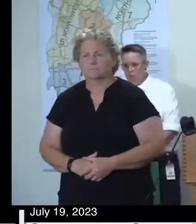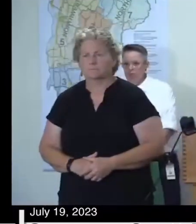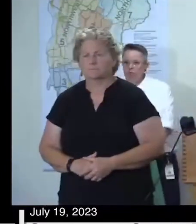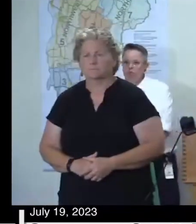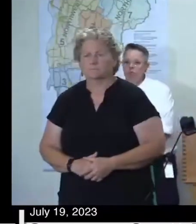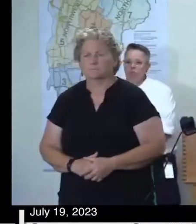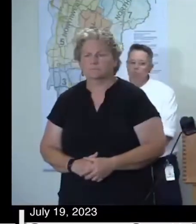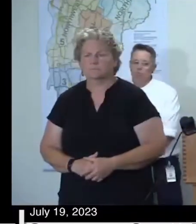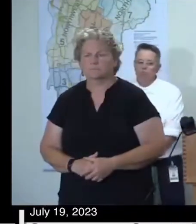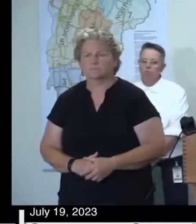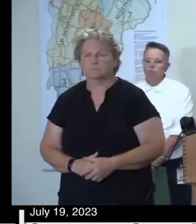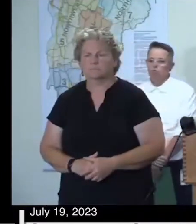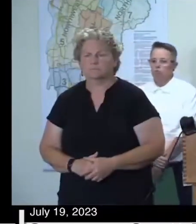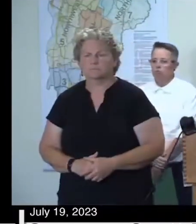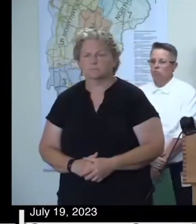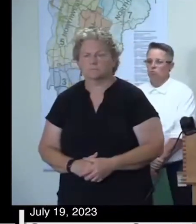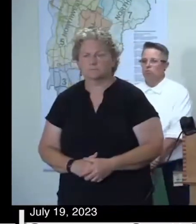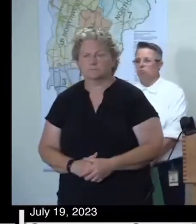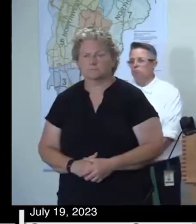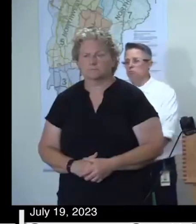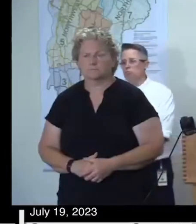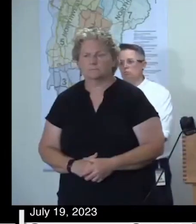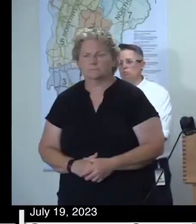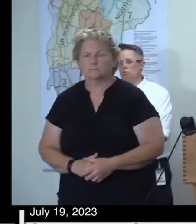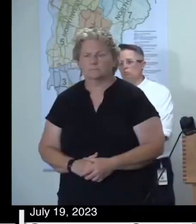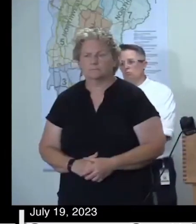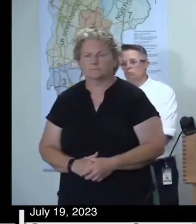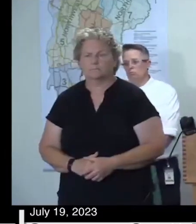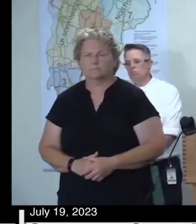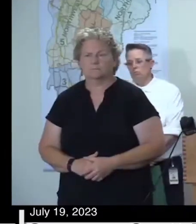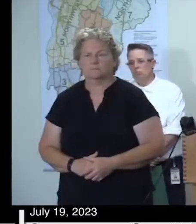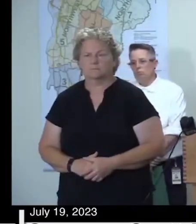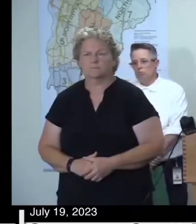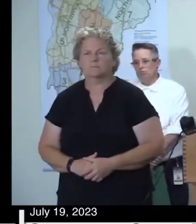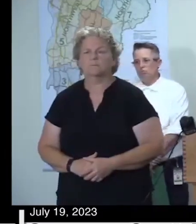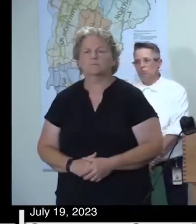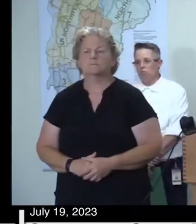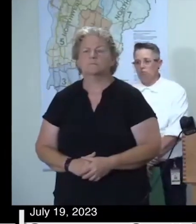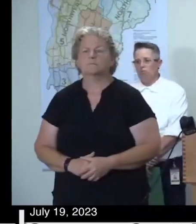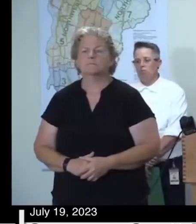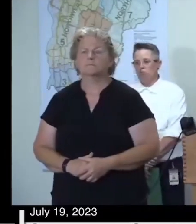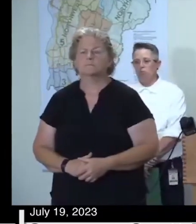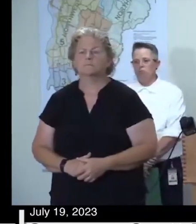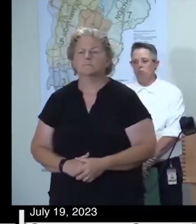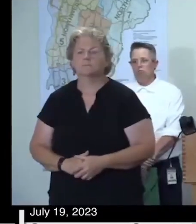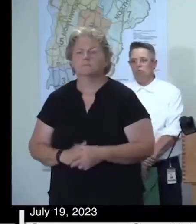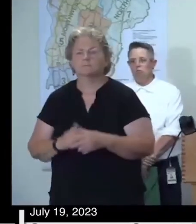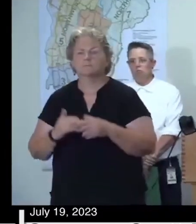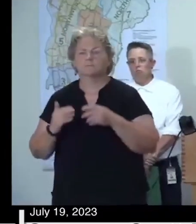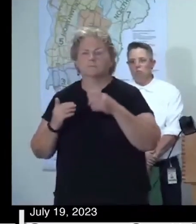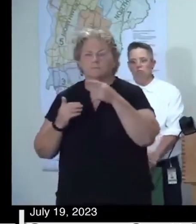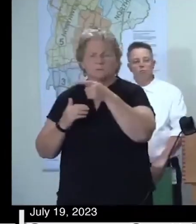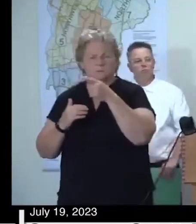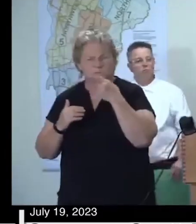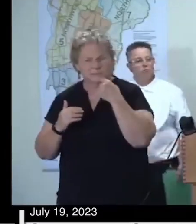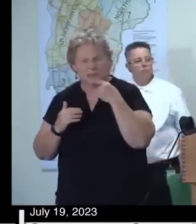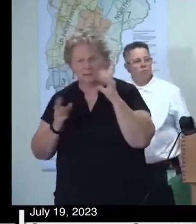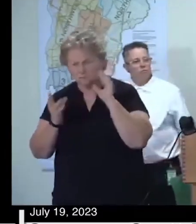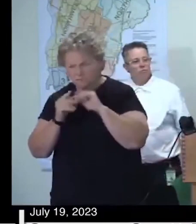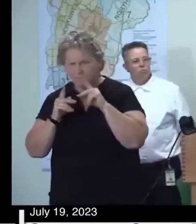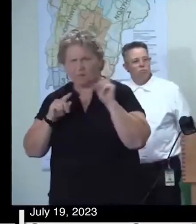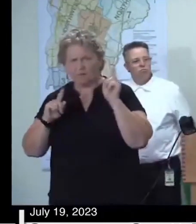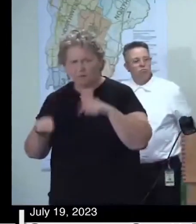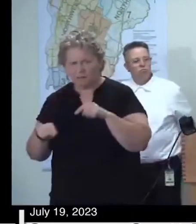haven't seen crews come to their homes yet, just what can they expect? And also those eventual inspections, just what goes into those as well? Yep, thank you for that